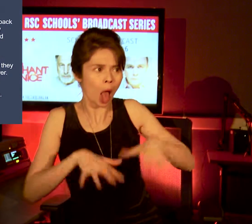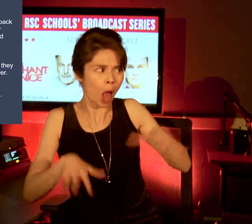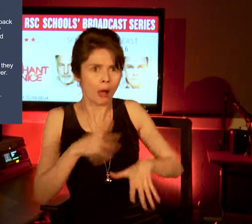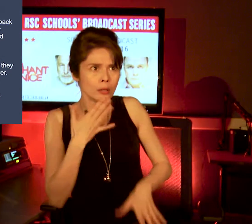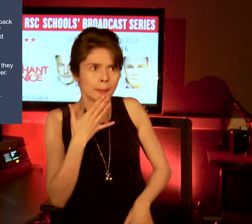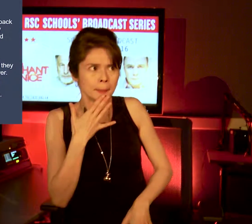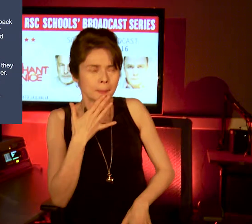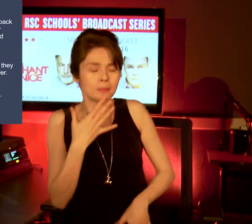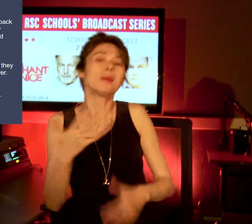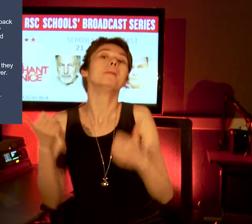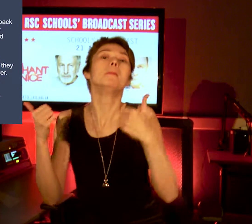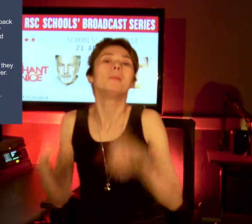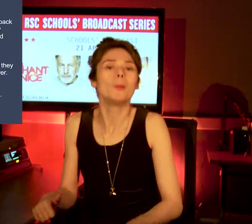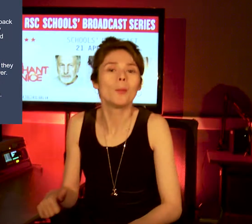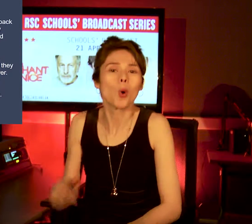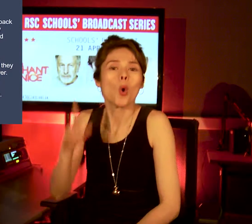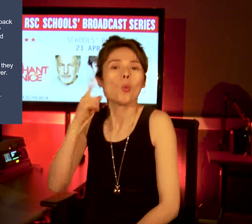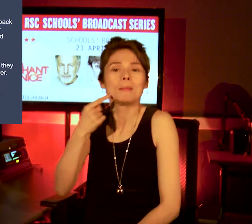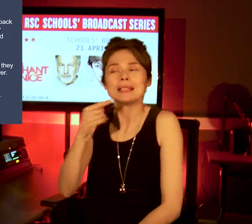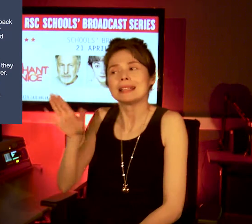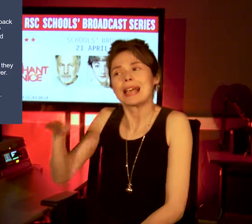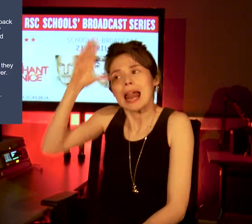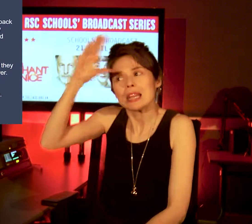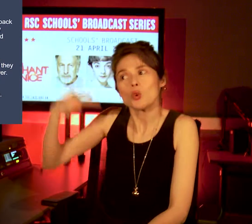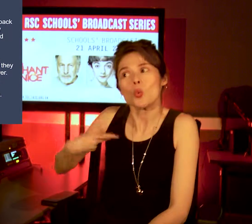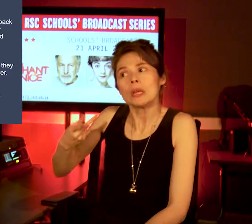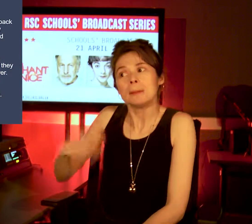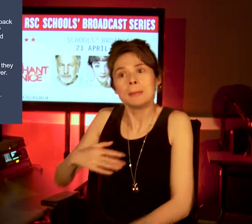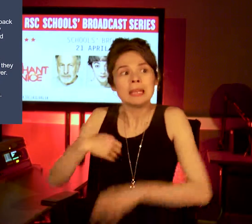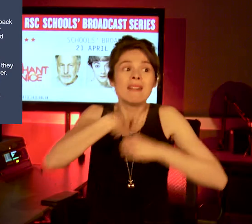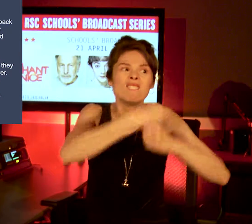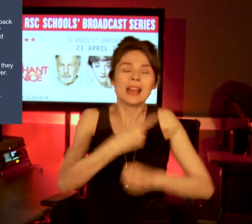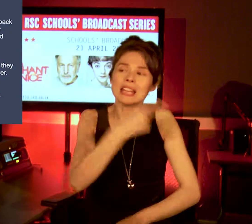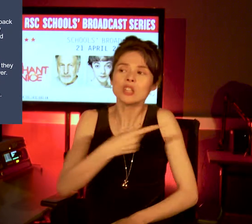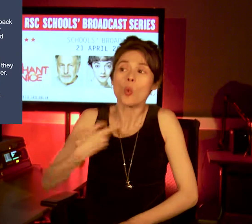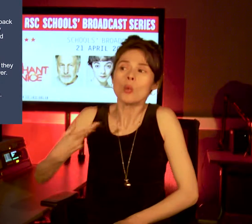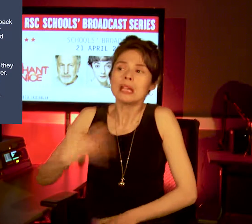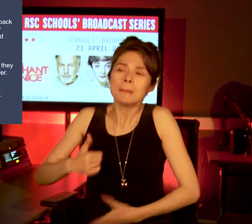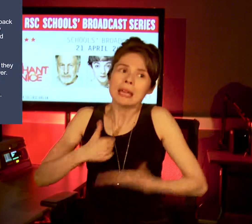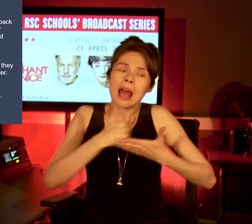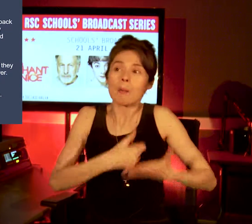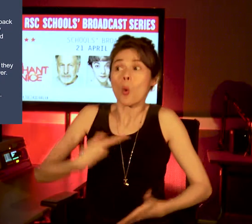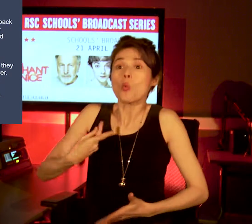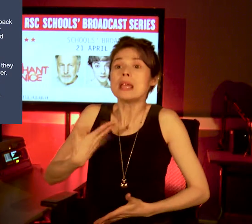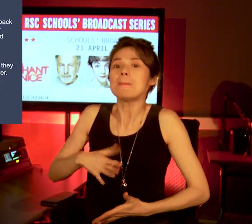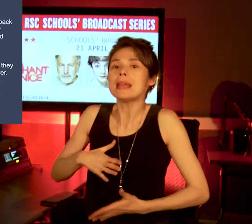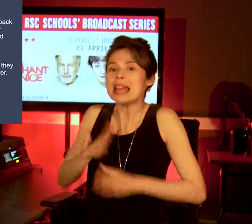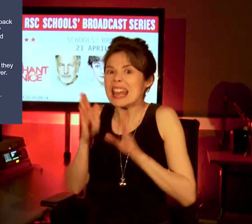Eventually, the women reveal that they were